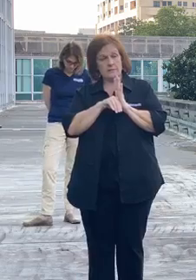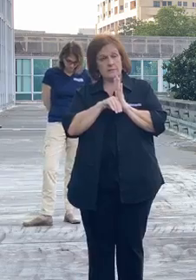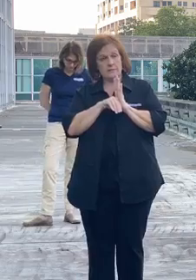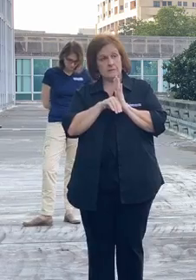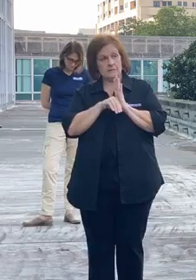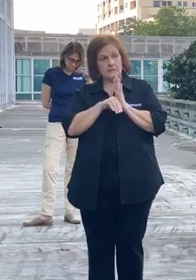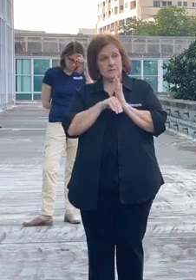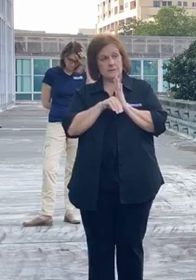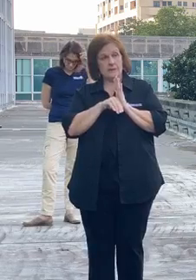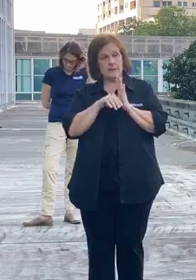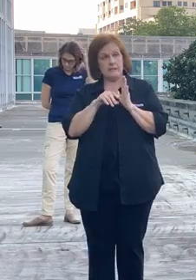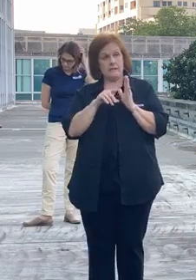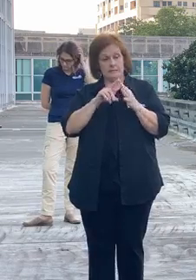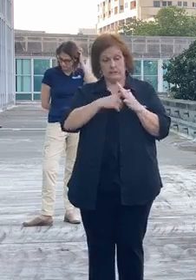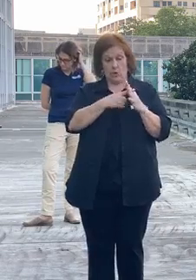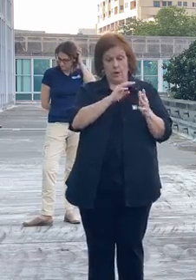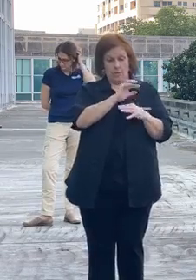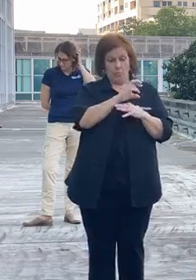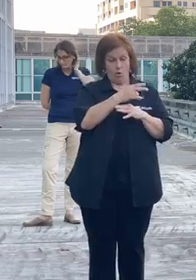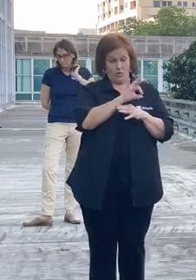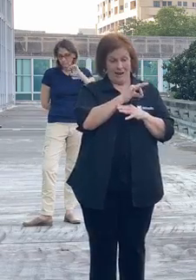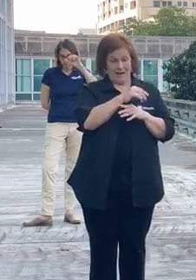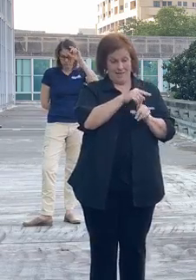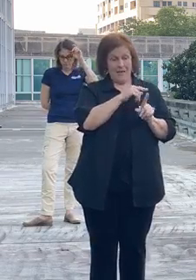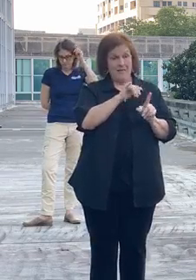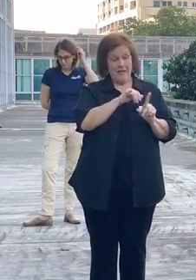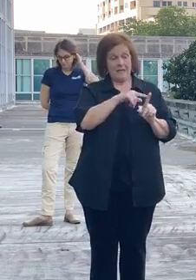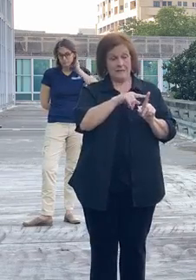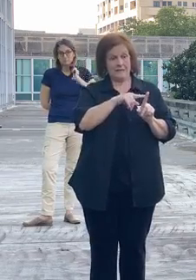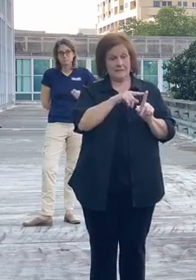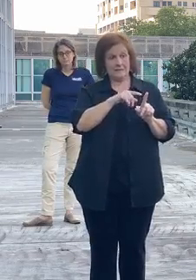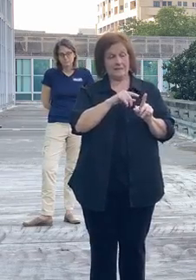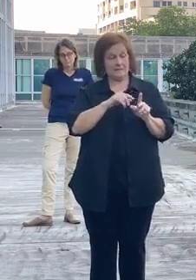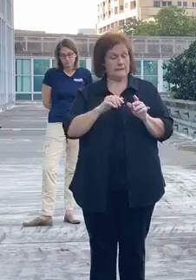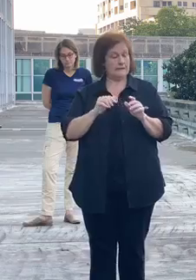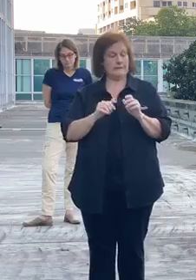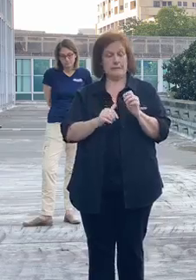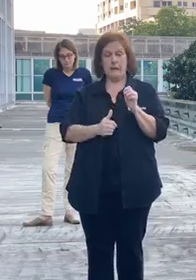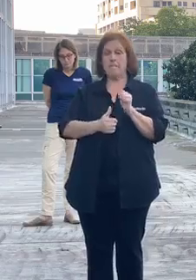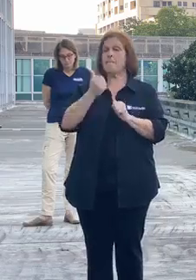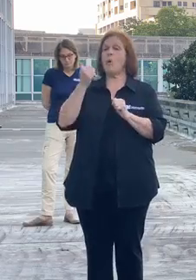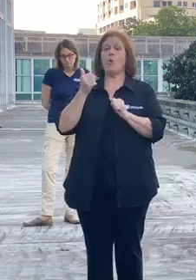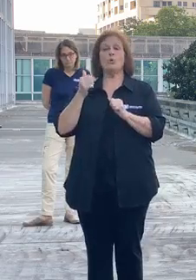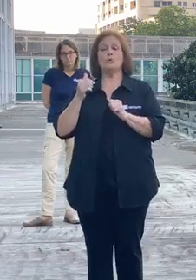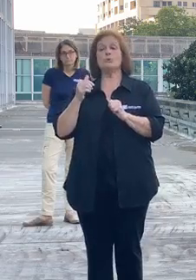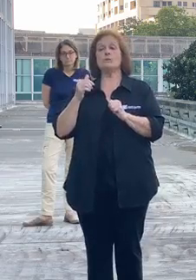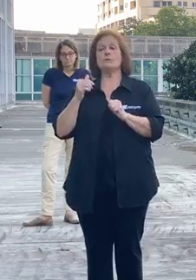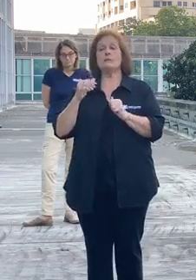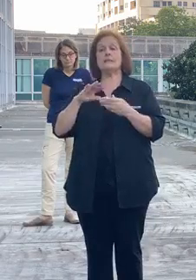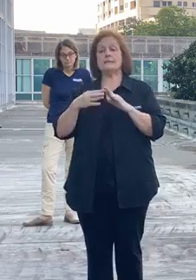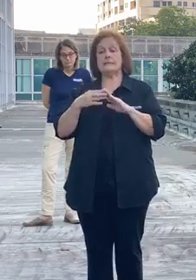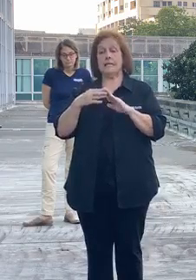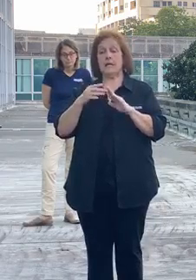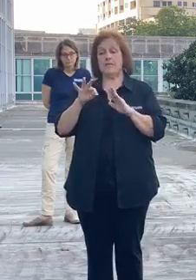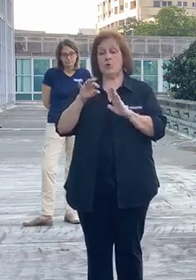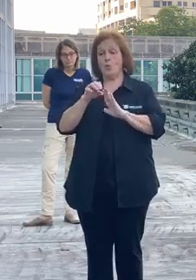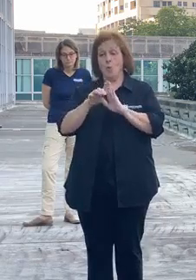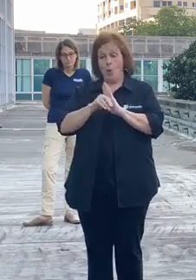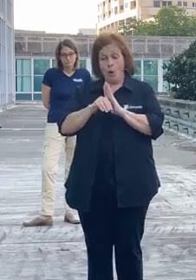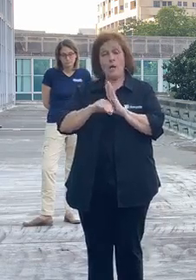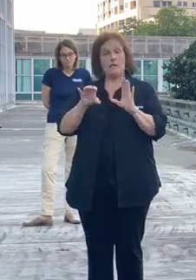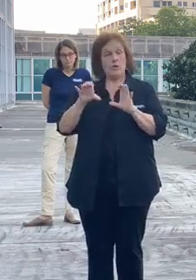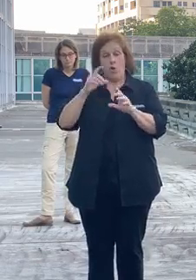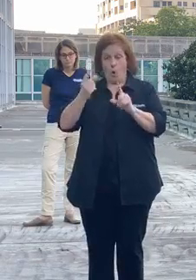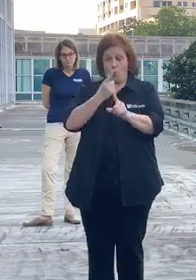took on that date proved to be the most effective, to where the city of New Orleans not only did the right